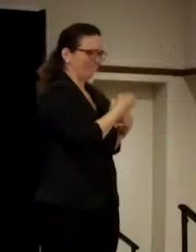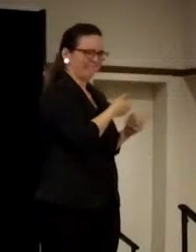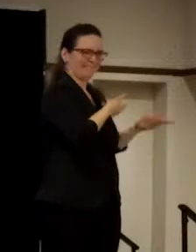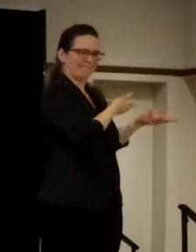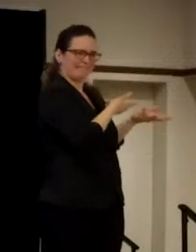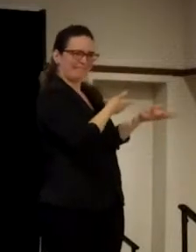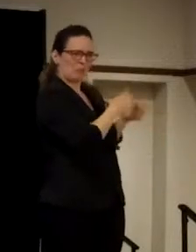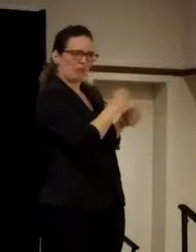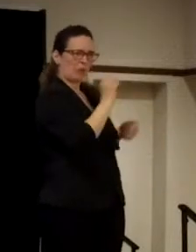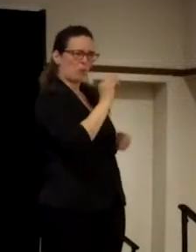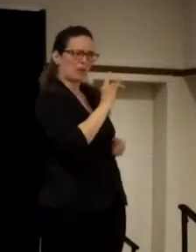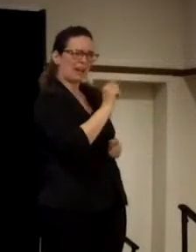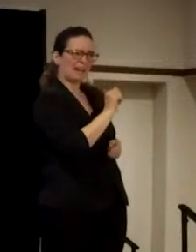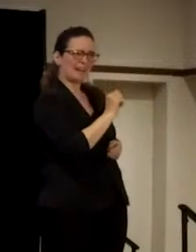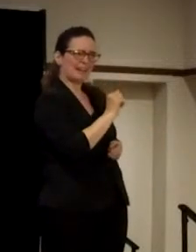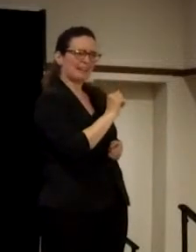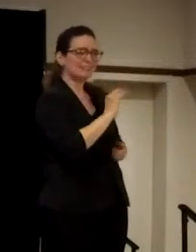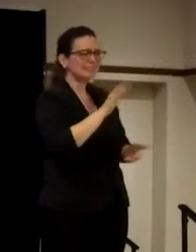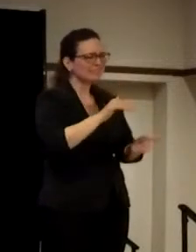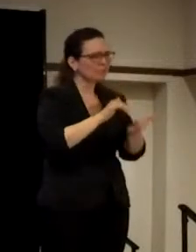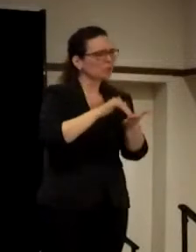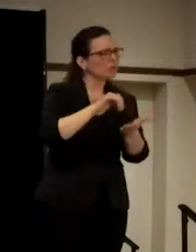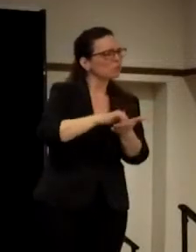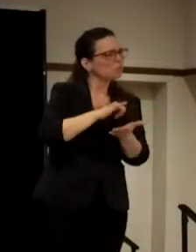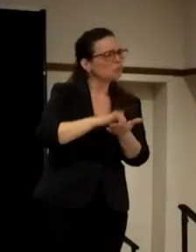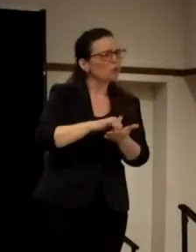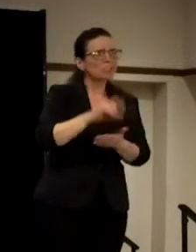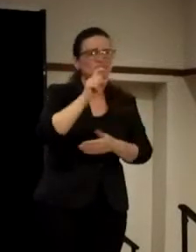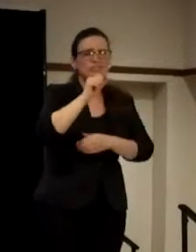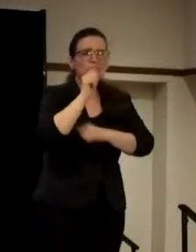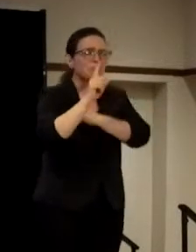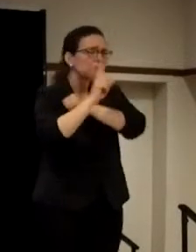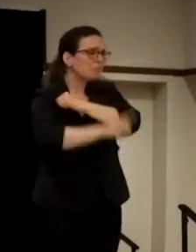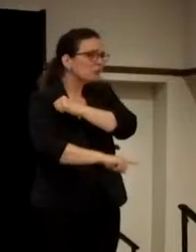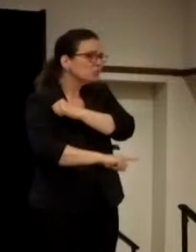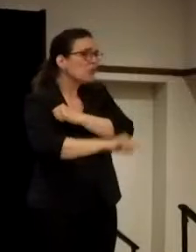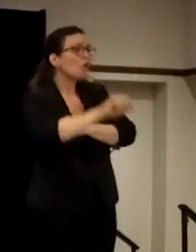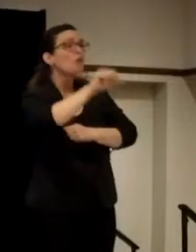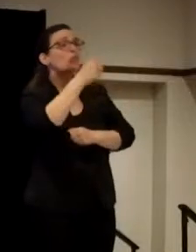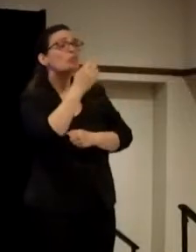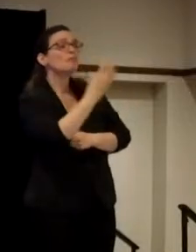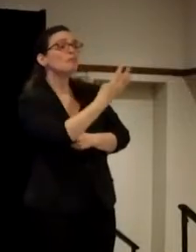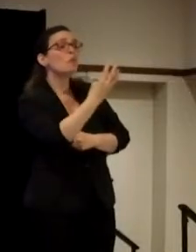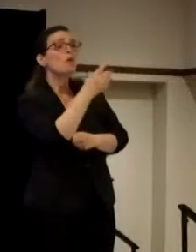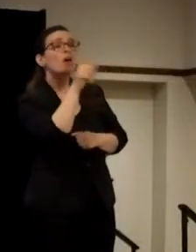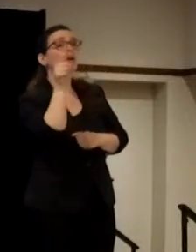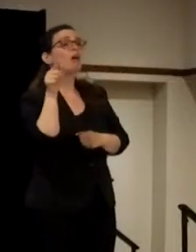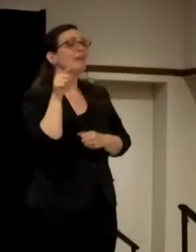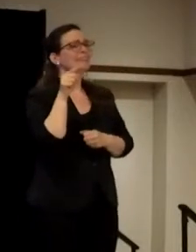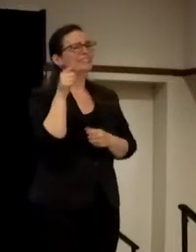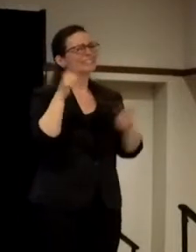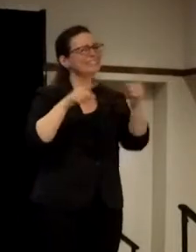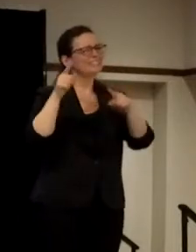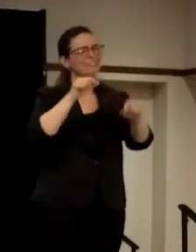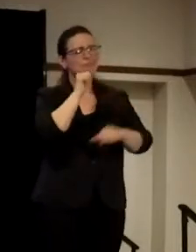4 privately run casinos aren't doing as well. One has nothing to do with the other.